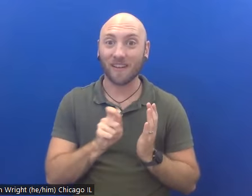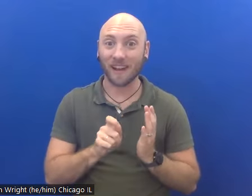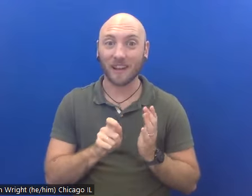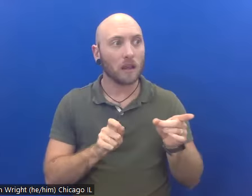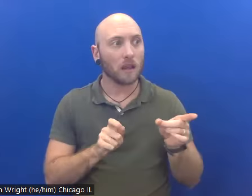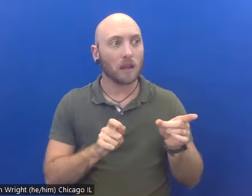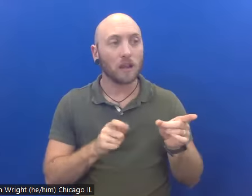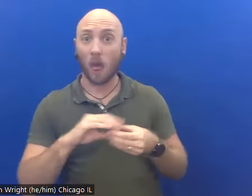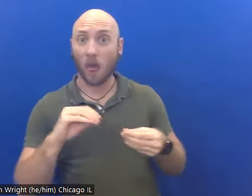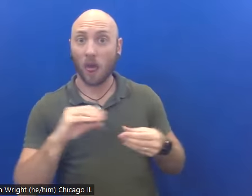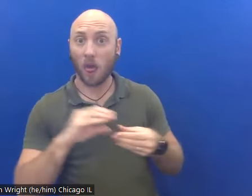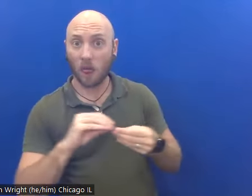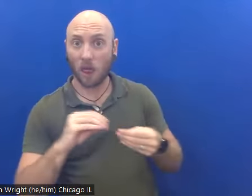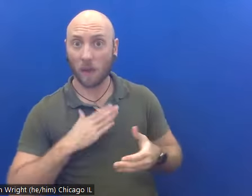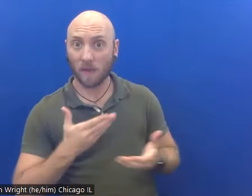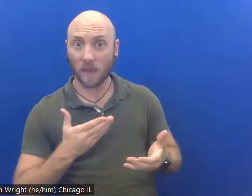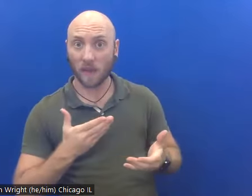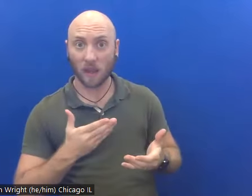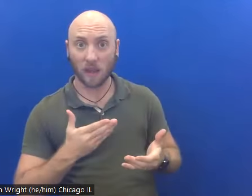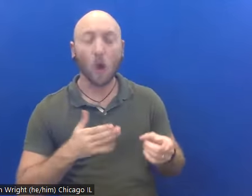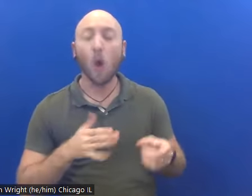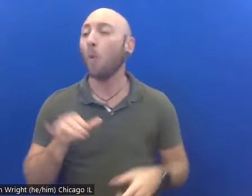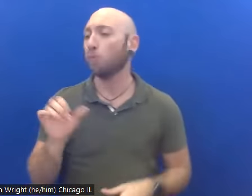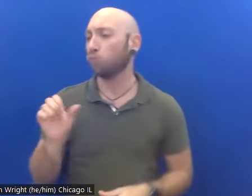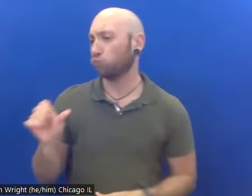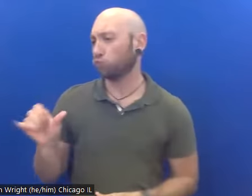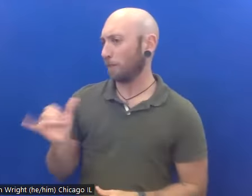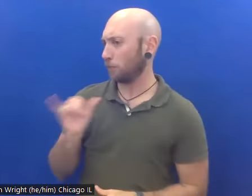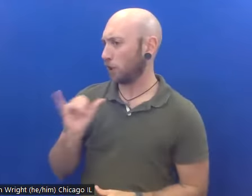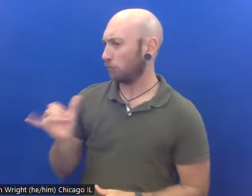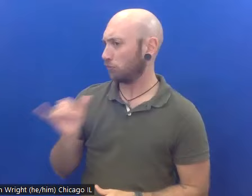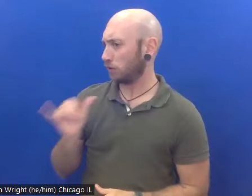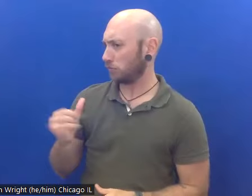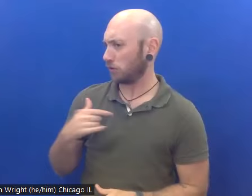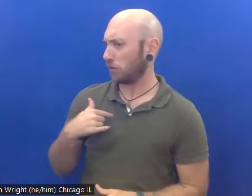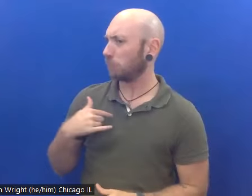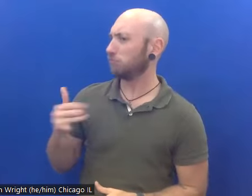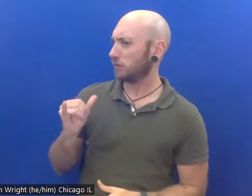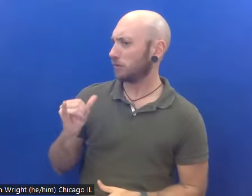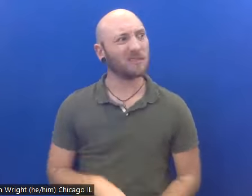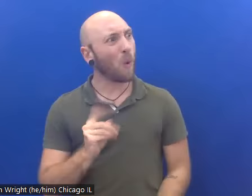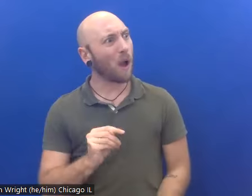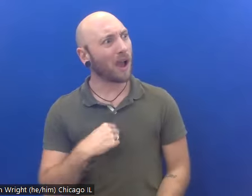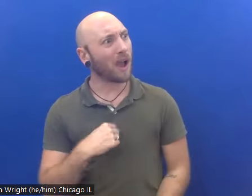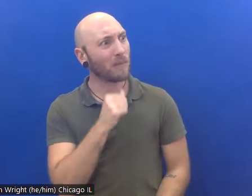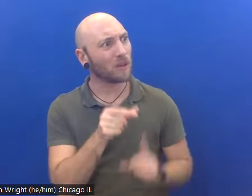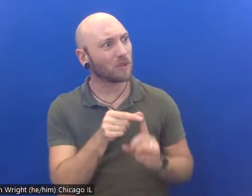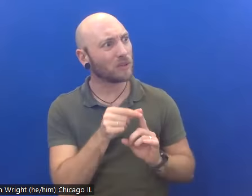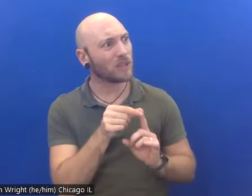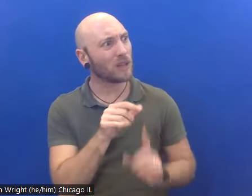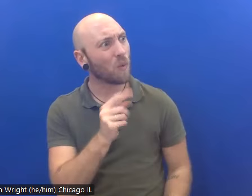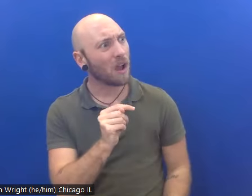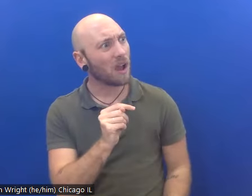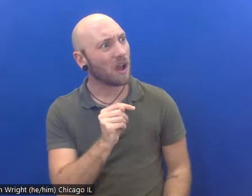And my 5th step convinced me, like, holy crap, if they're saying they're alcoholics and I'm like them, maybe I'm an alcoholic, whatever that word means,